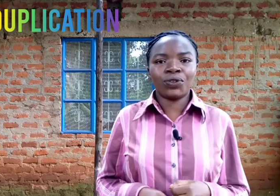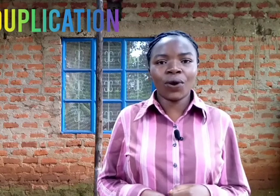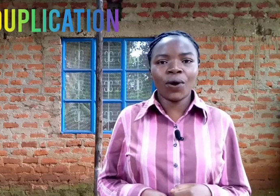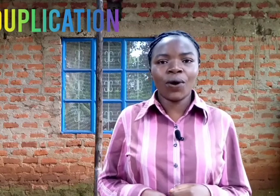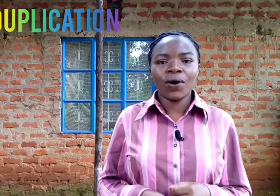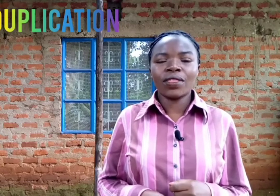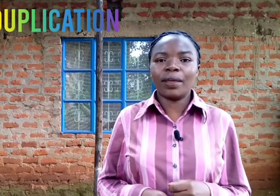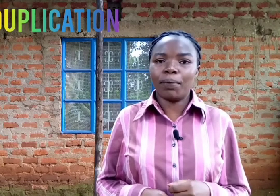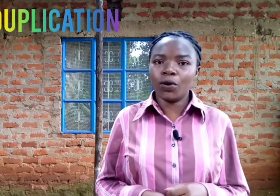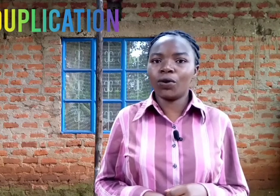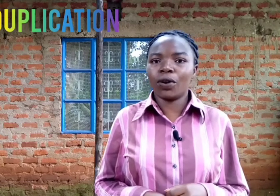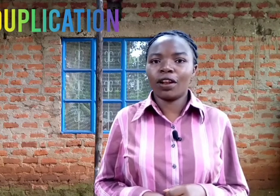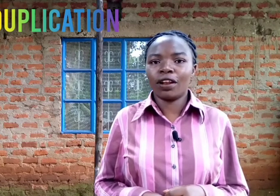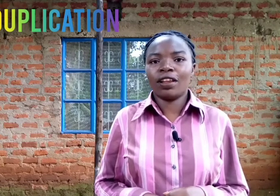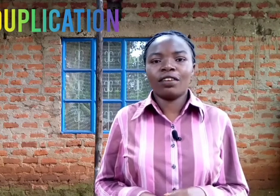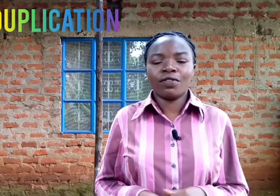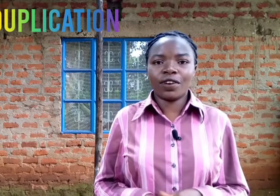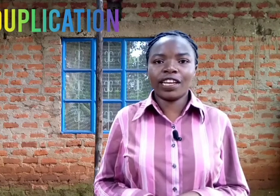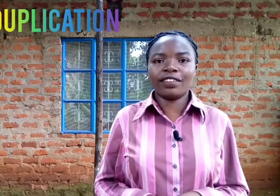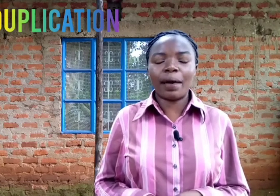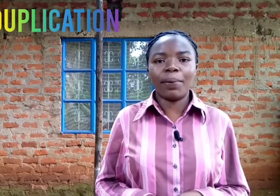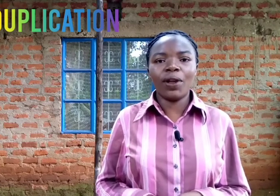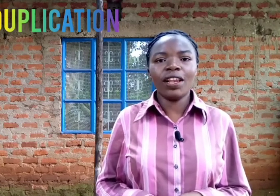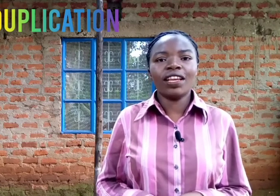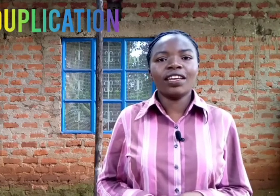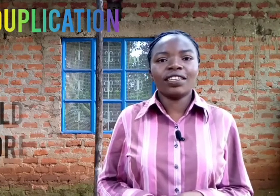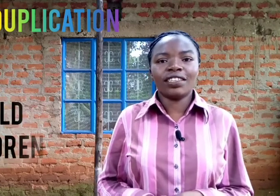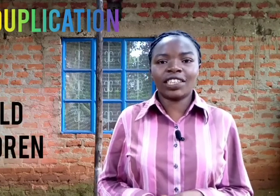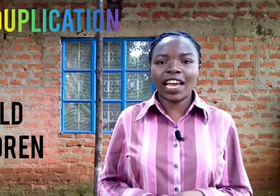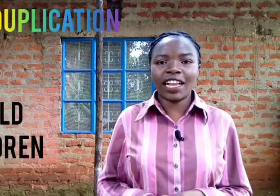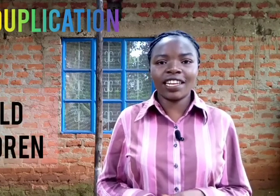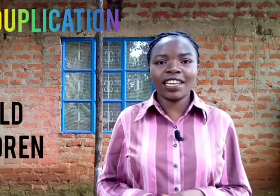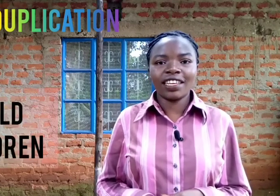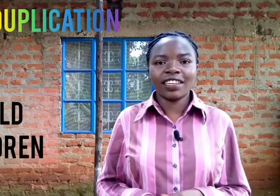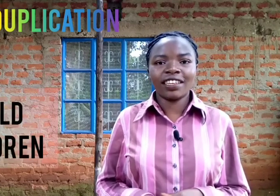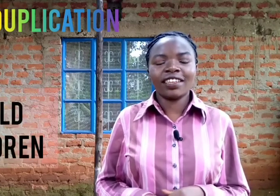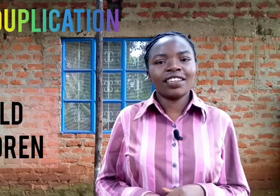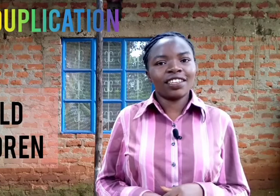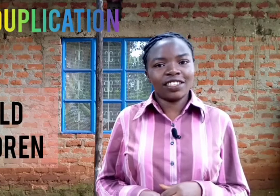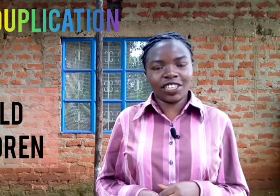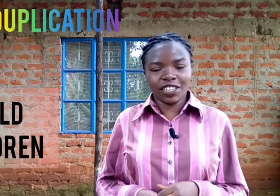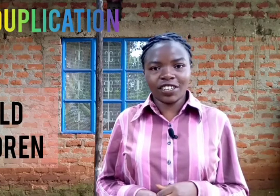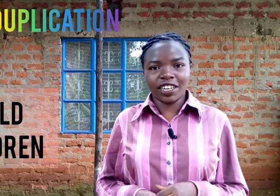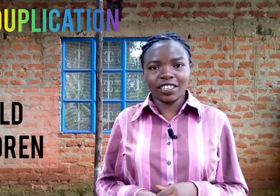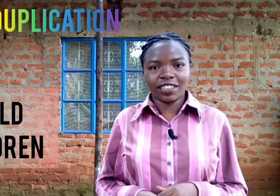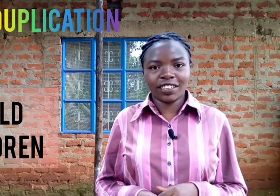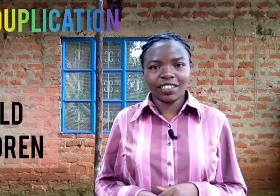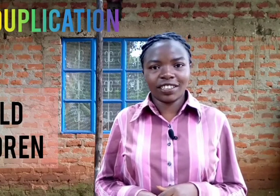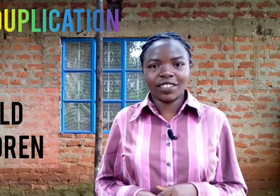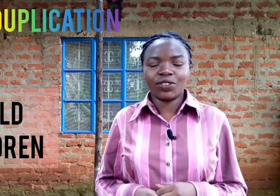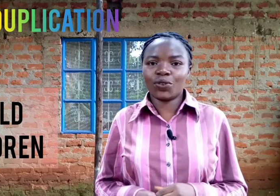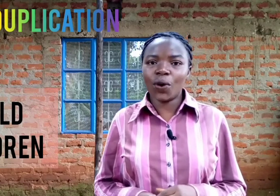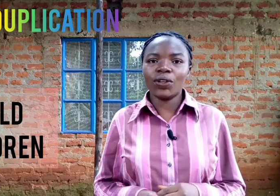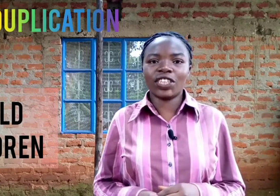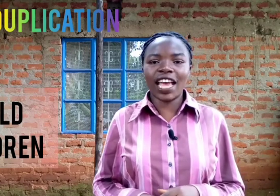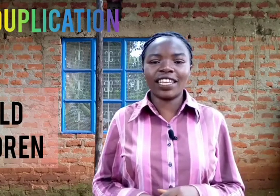show the plural for example child children so child